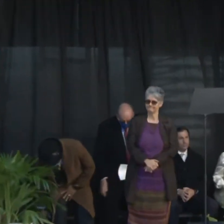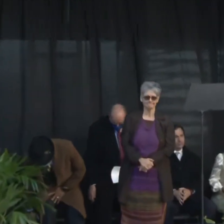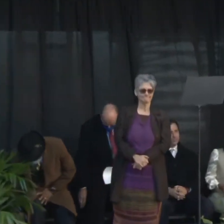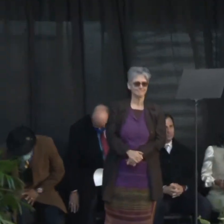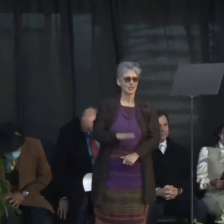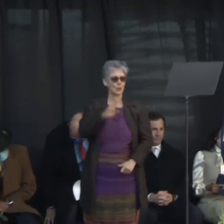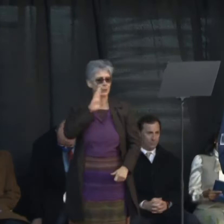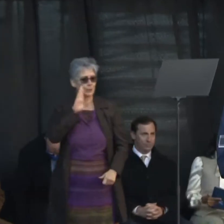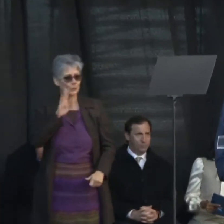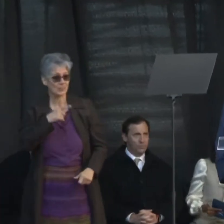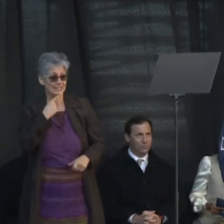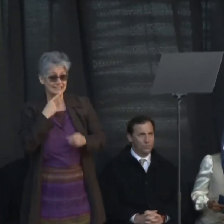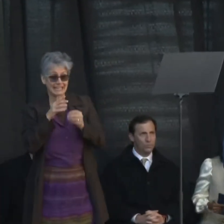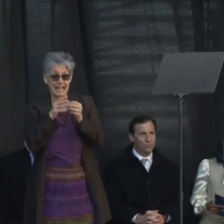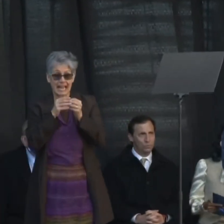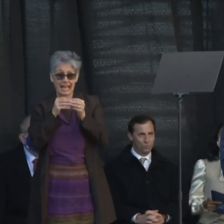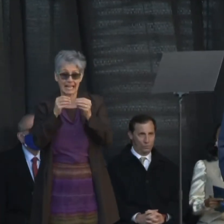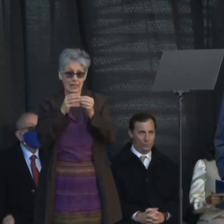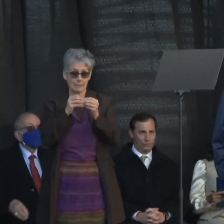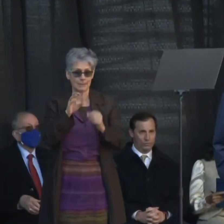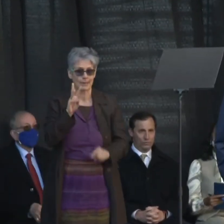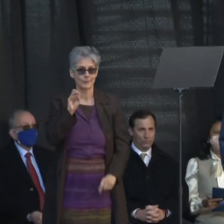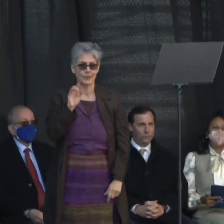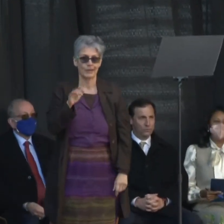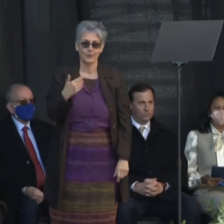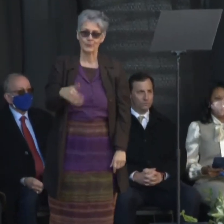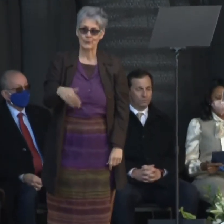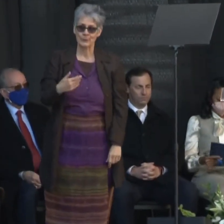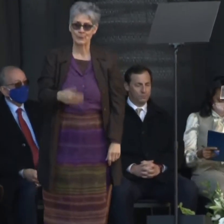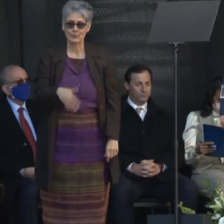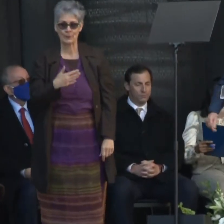You know what they say in Columbia? Well, well, well.